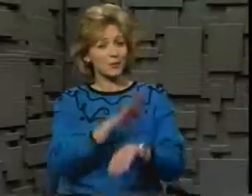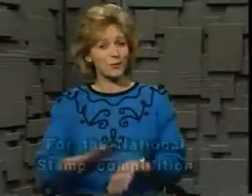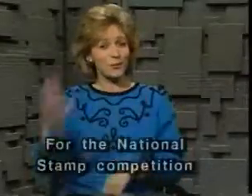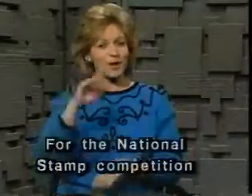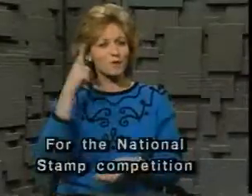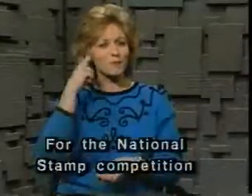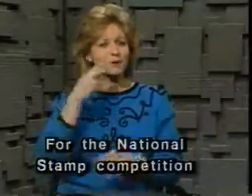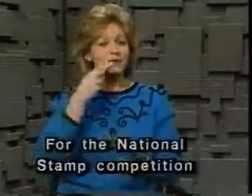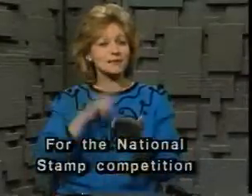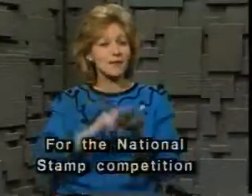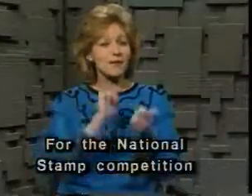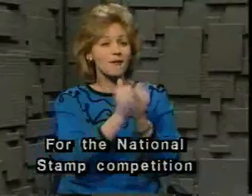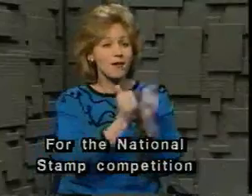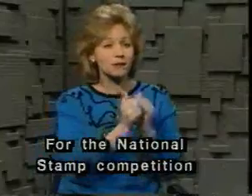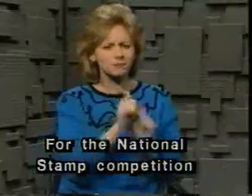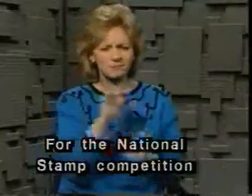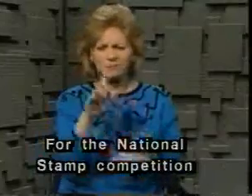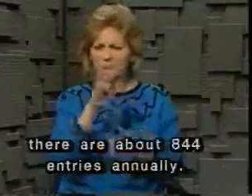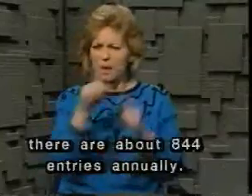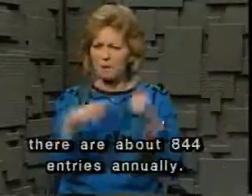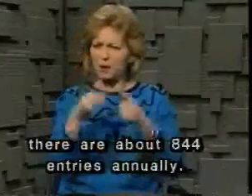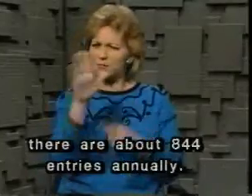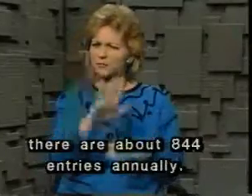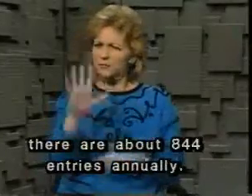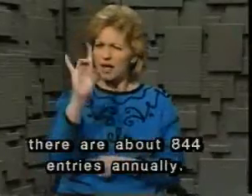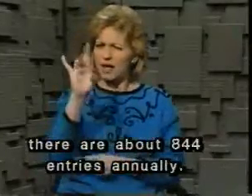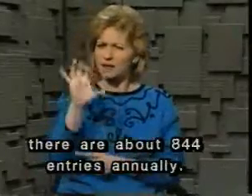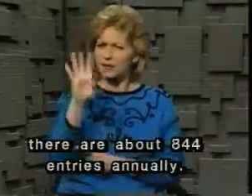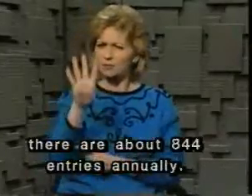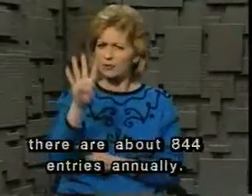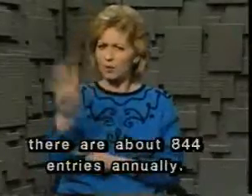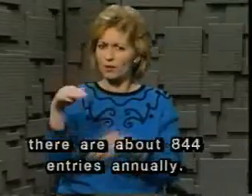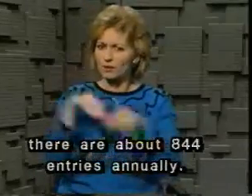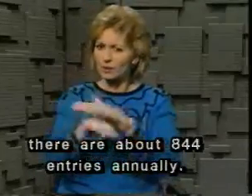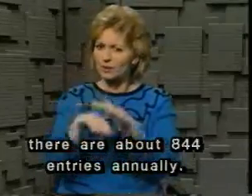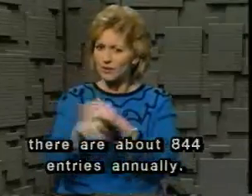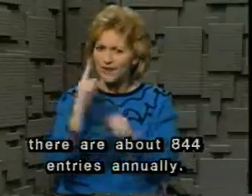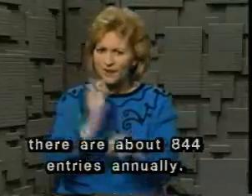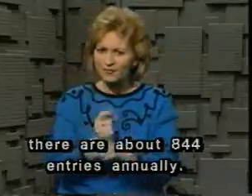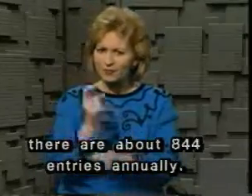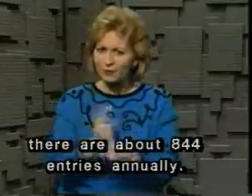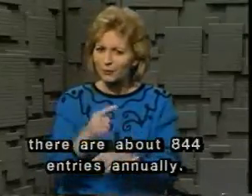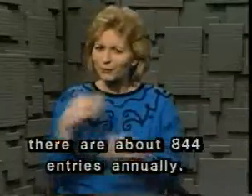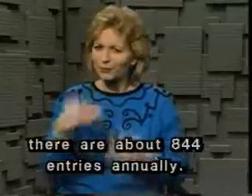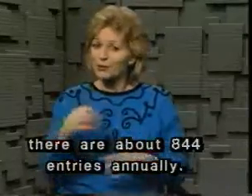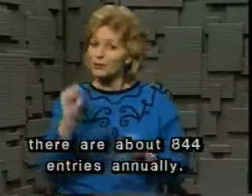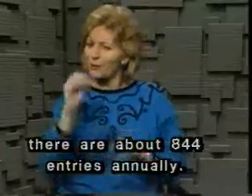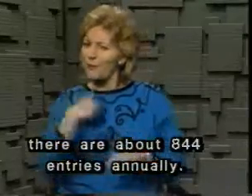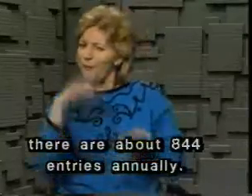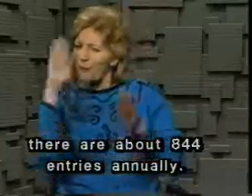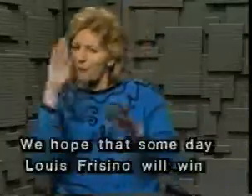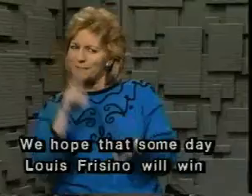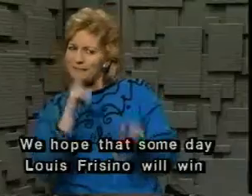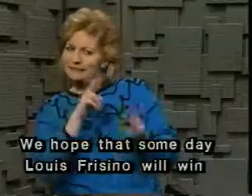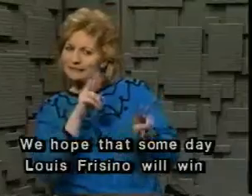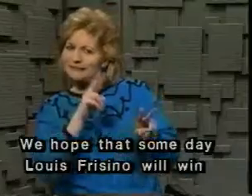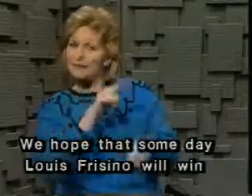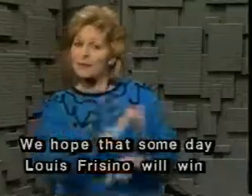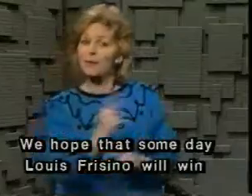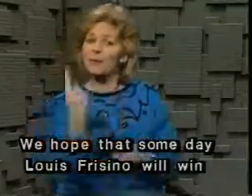For the National Stamp Competition, there are about 844 entries annually. We hope that someday